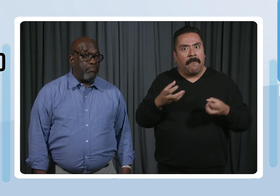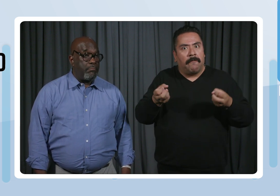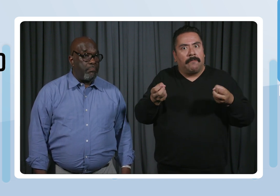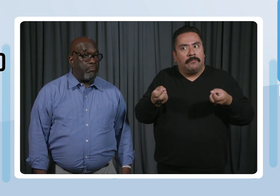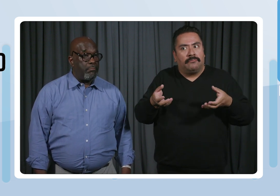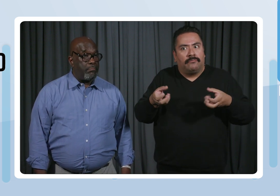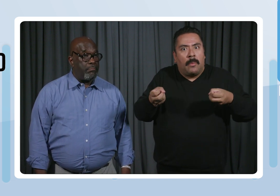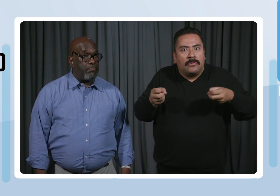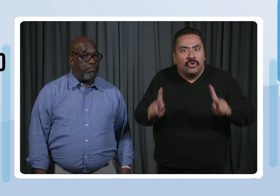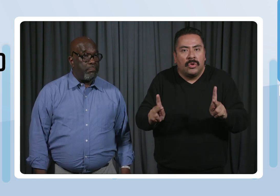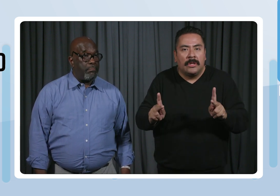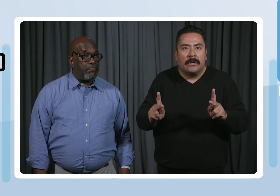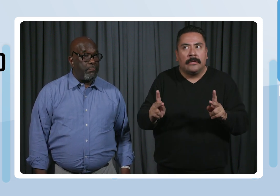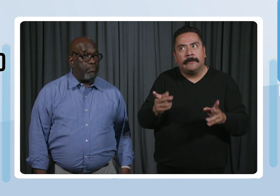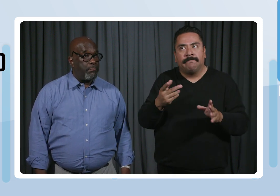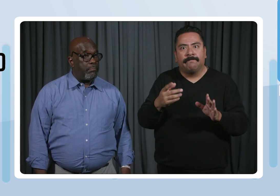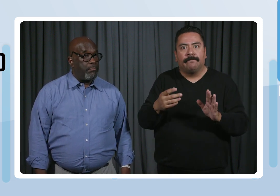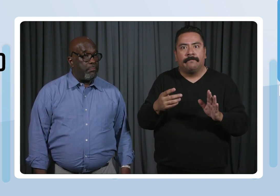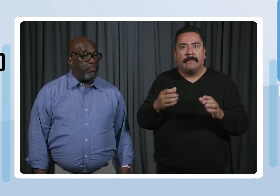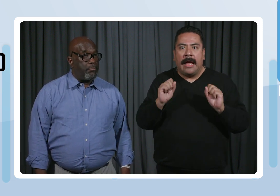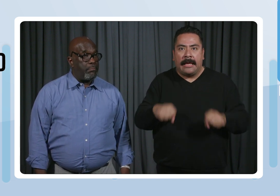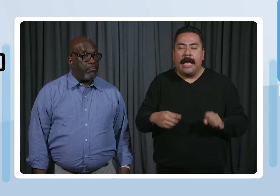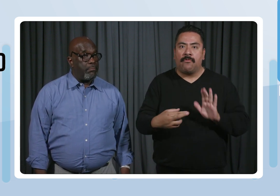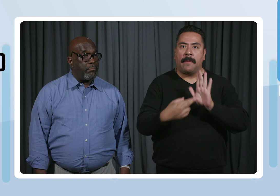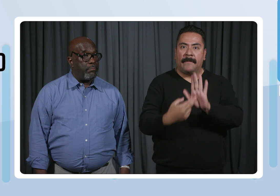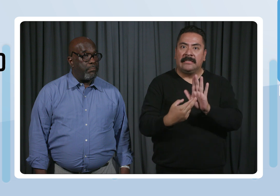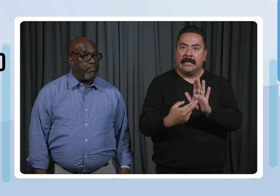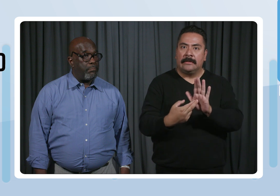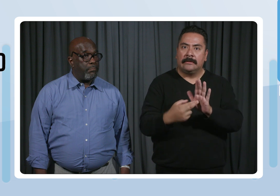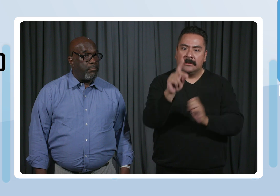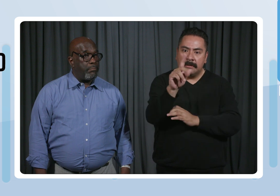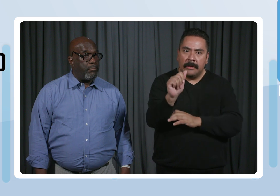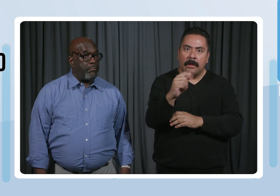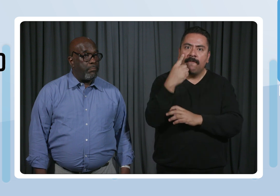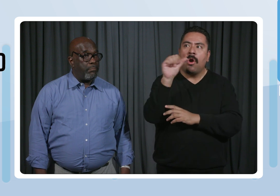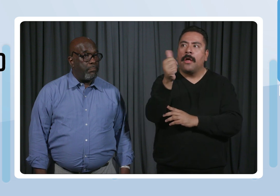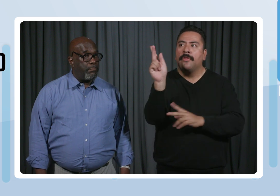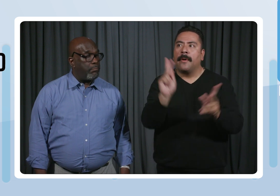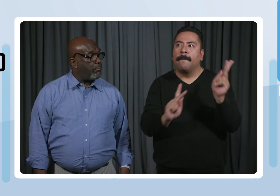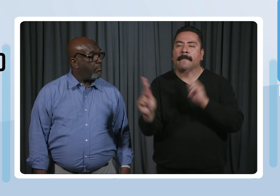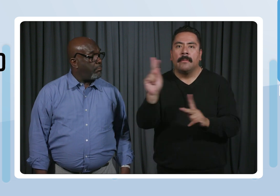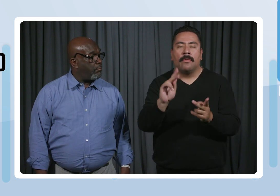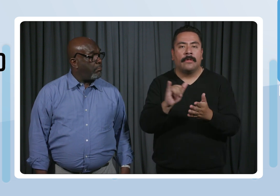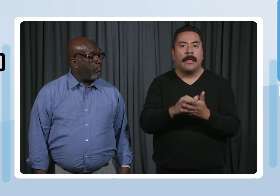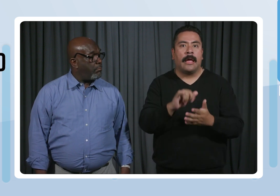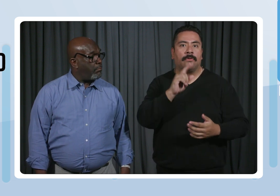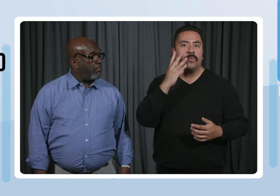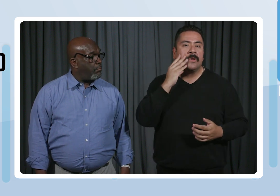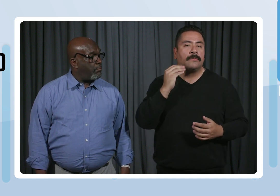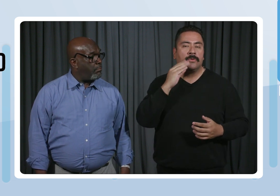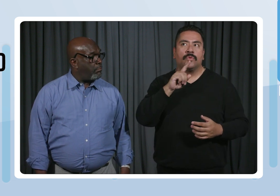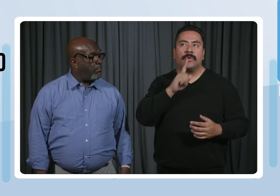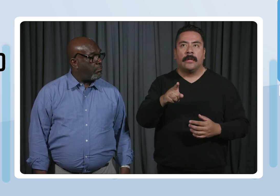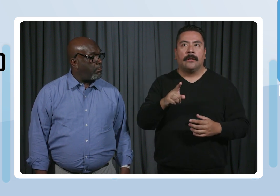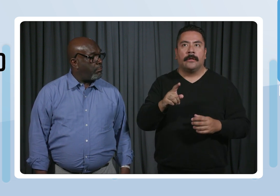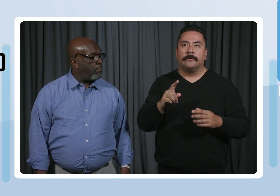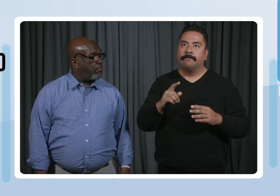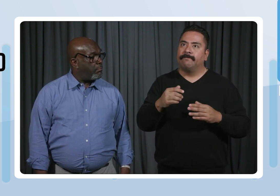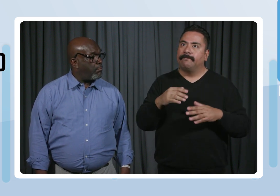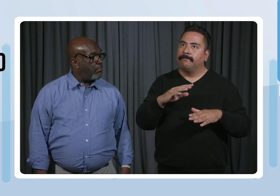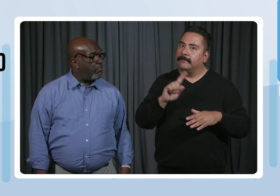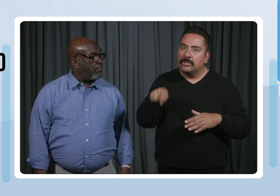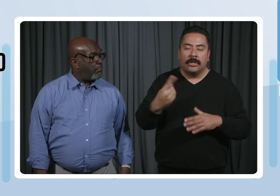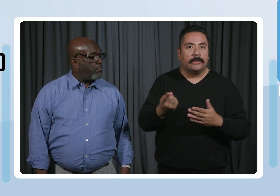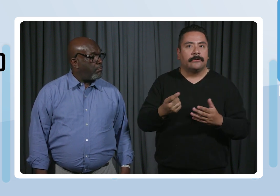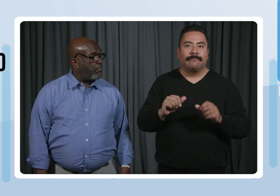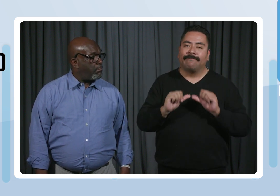be in some small way that representation for other people, I think that experience really carried through